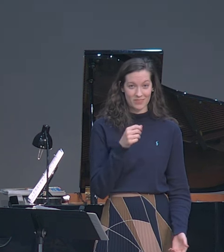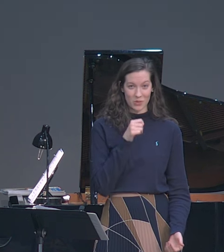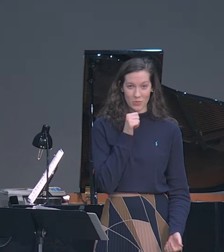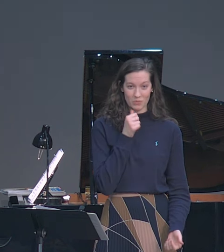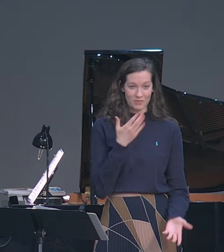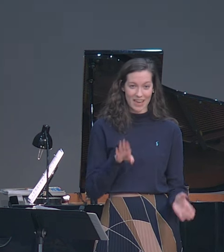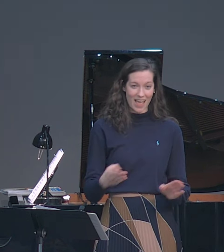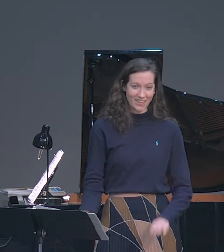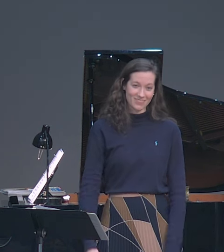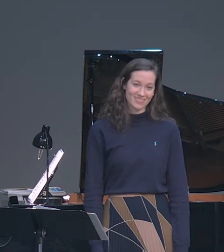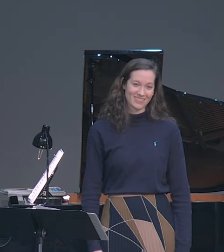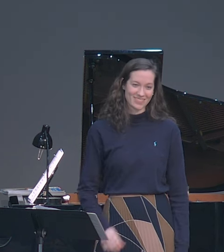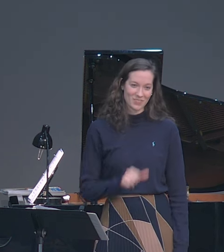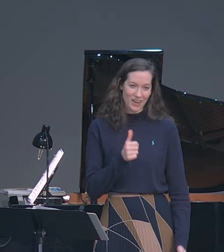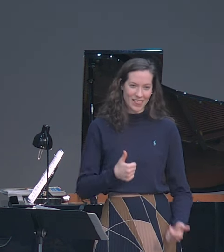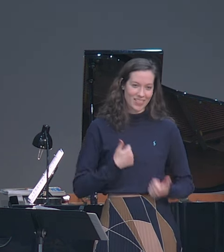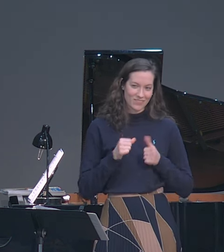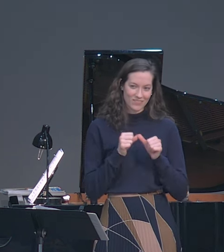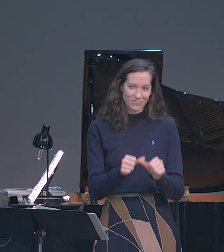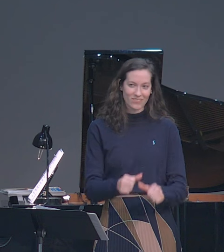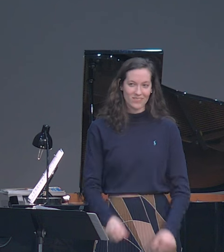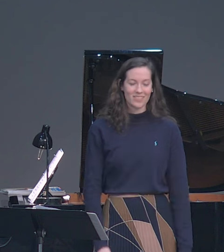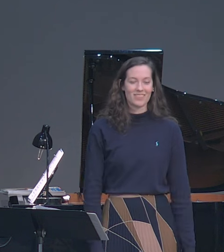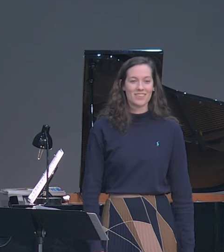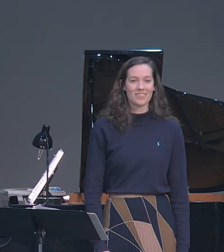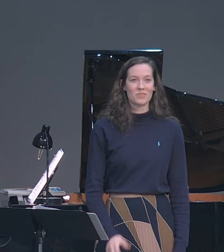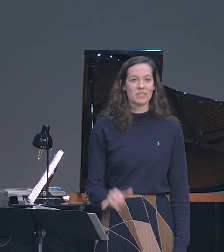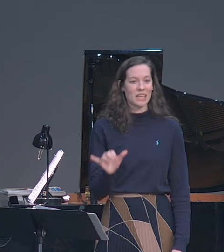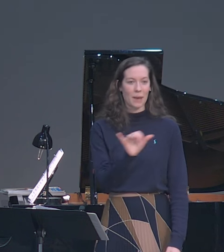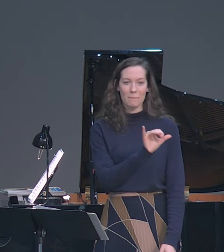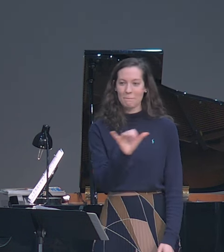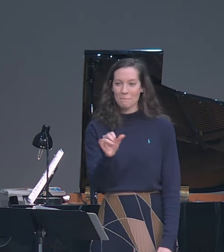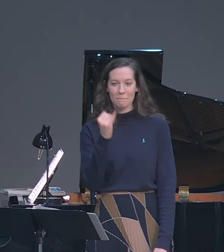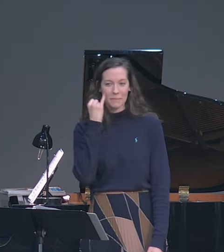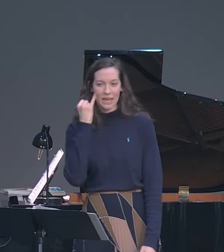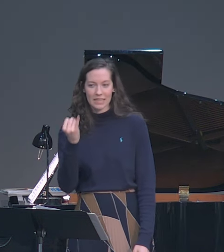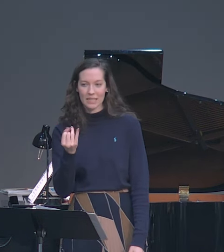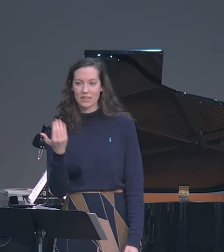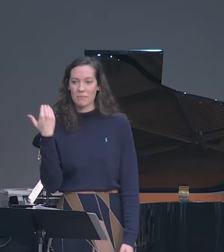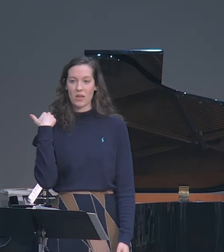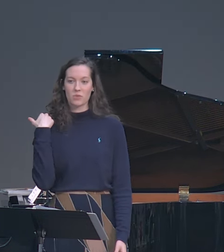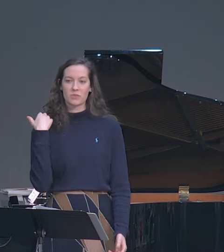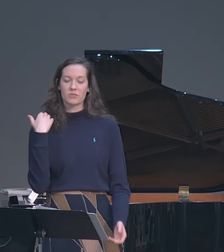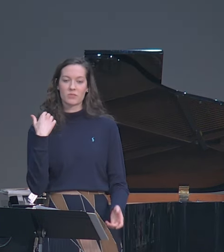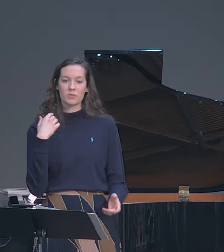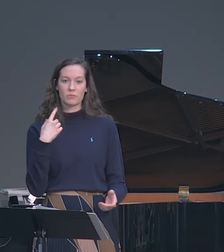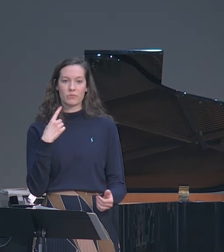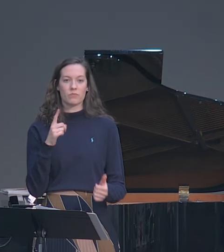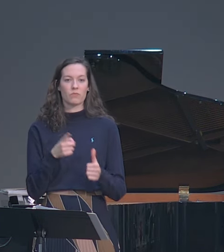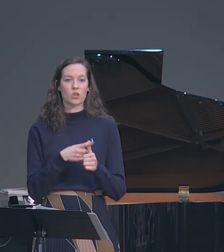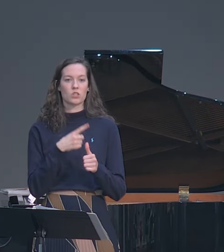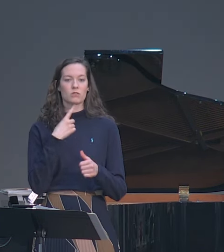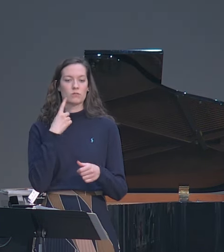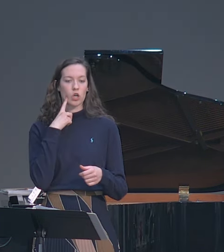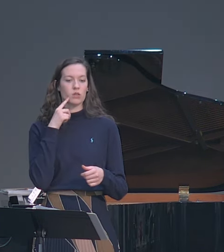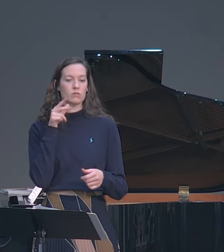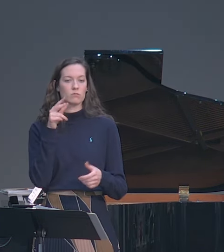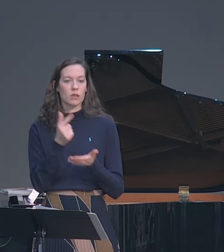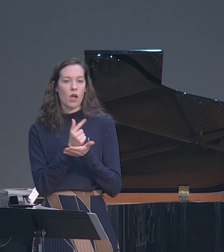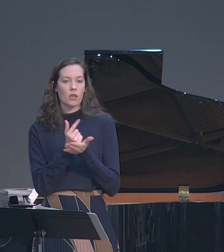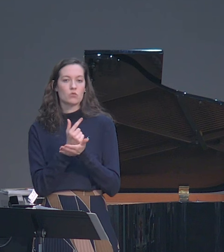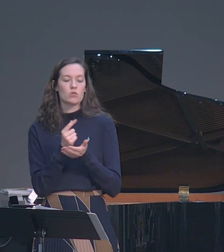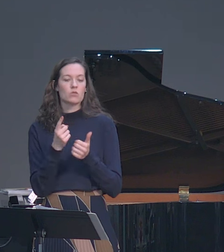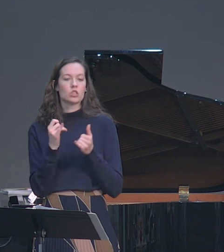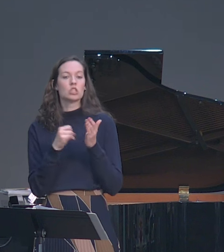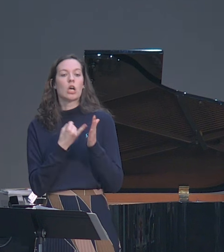long. In the same way, if when you were saved, when you heard the gospel, if you just observed Jesus,